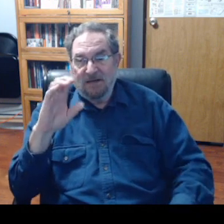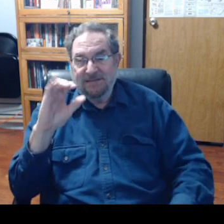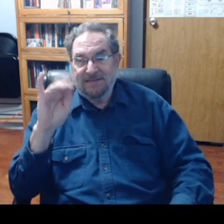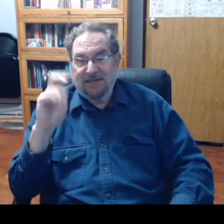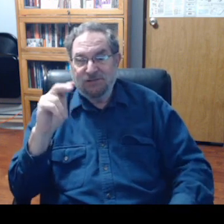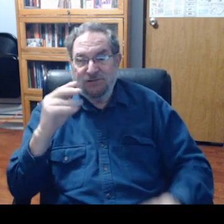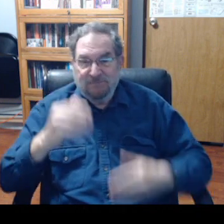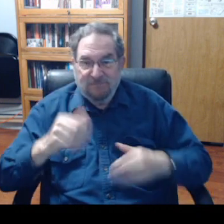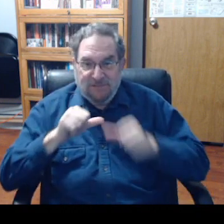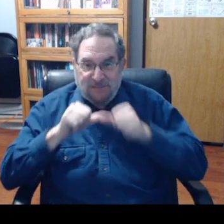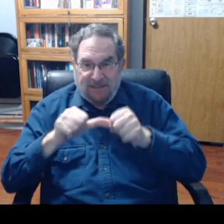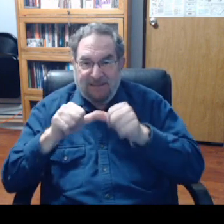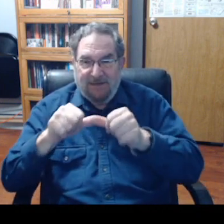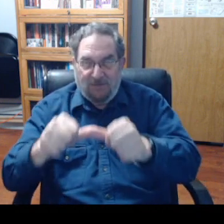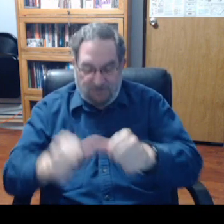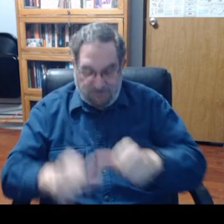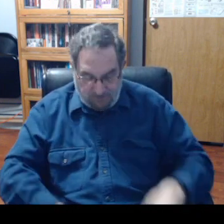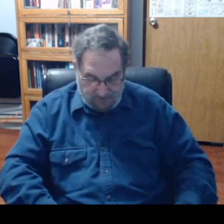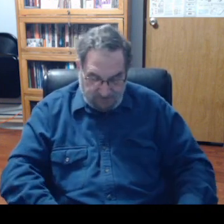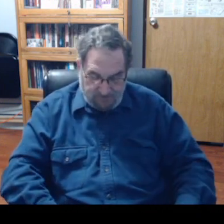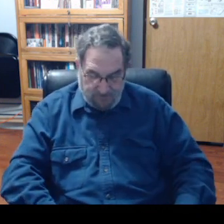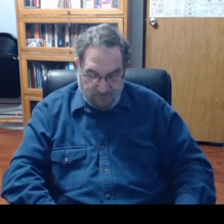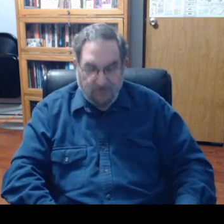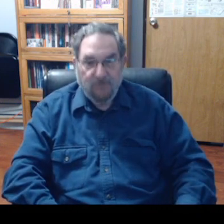The section continue.